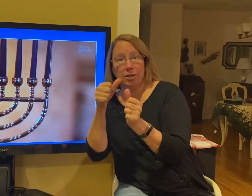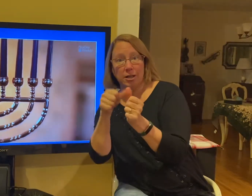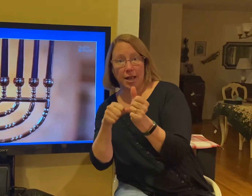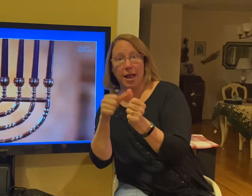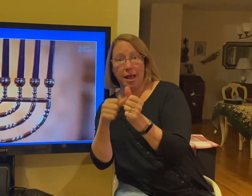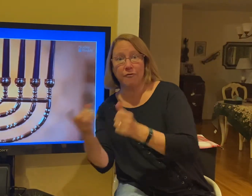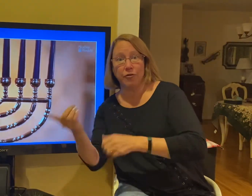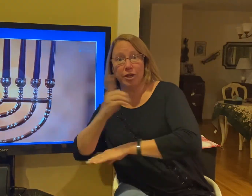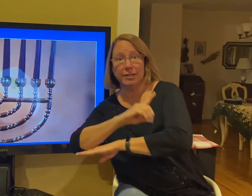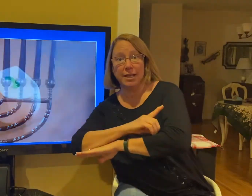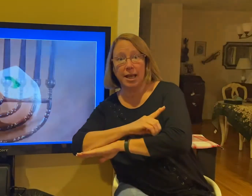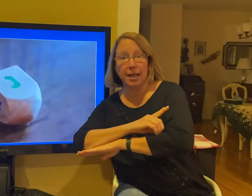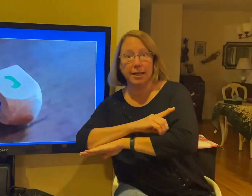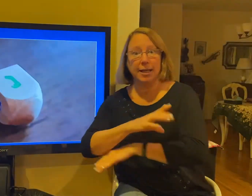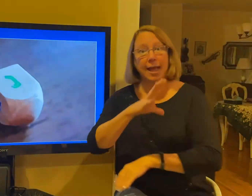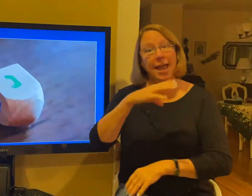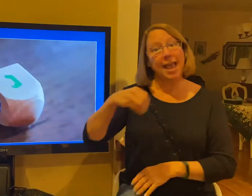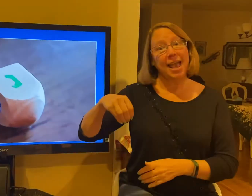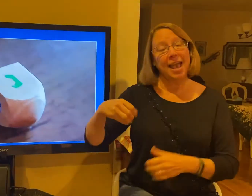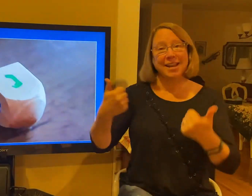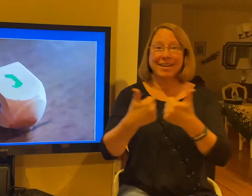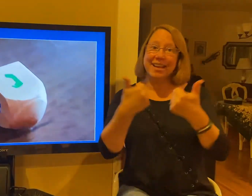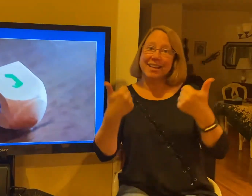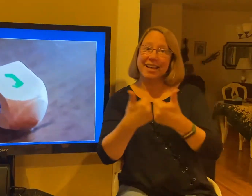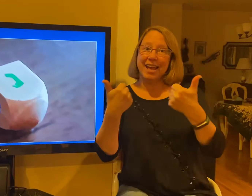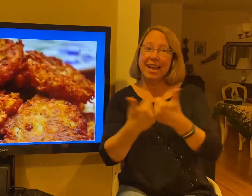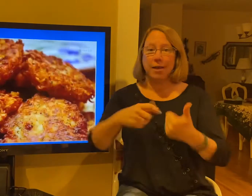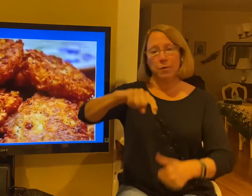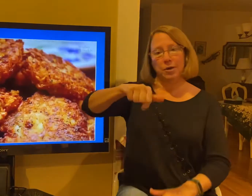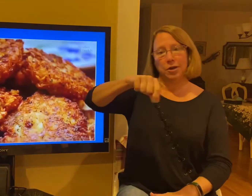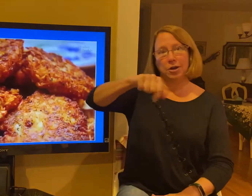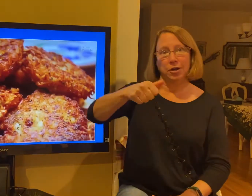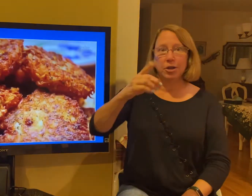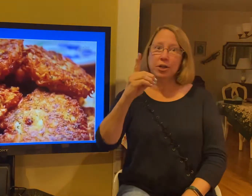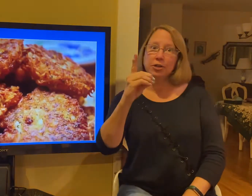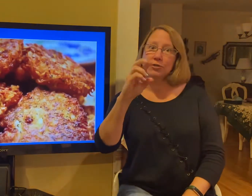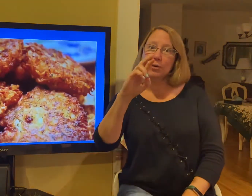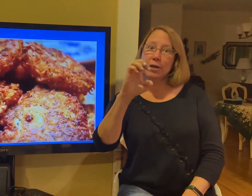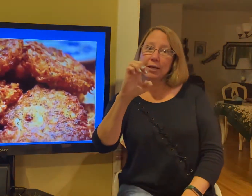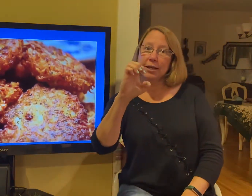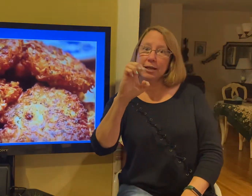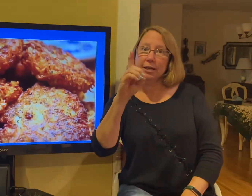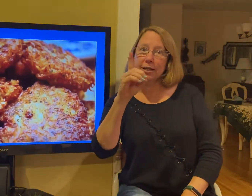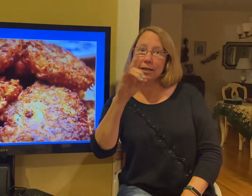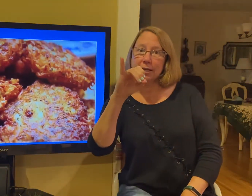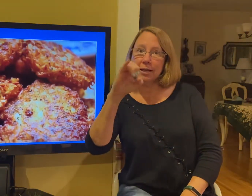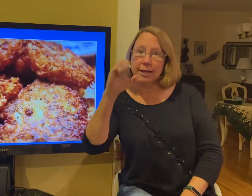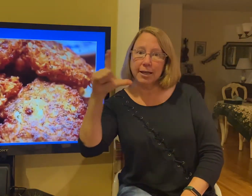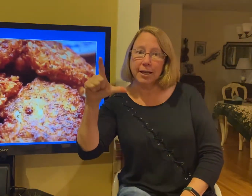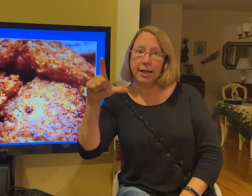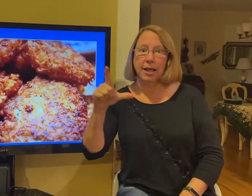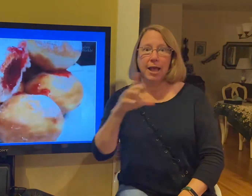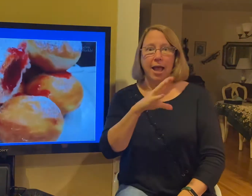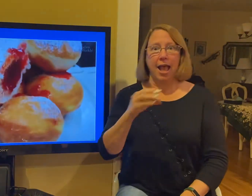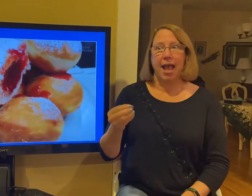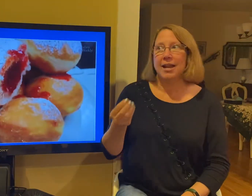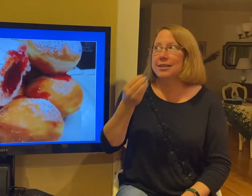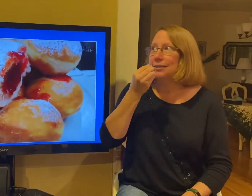There's also a fun game that is played called dreidel, and people enjoy eating traditional Jewish foods like latkes and